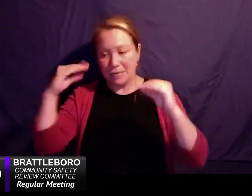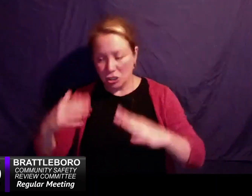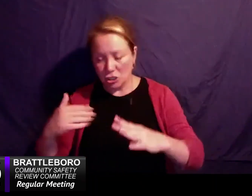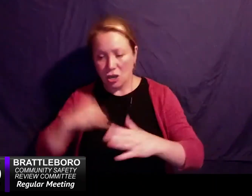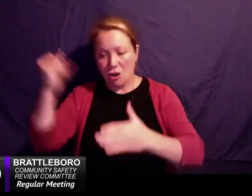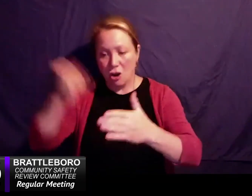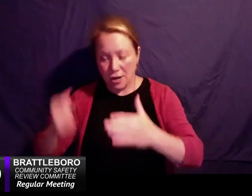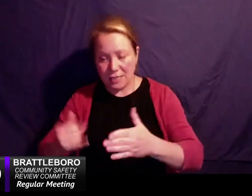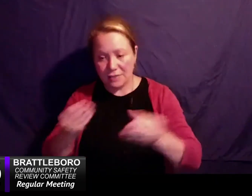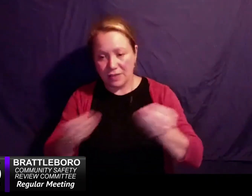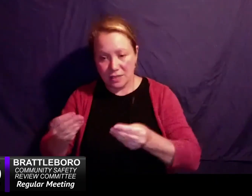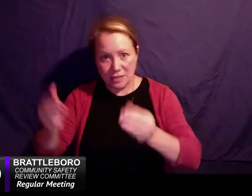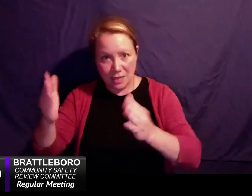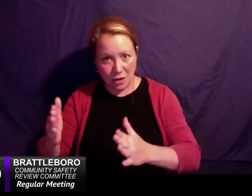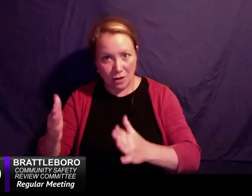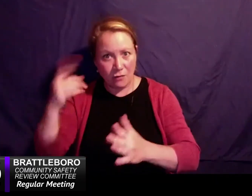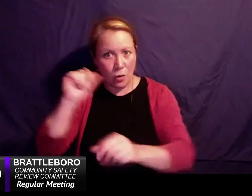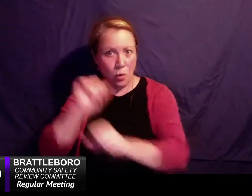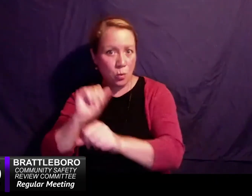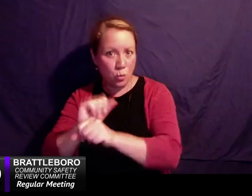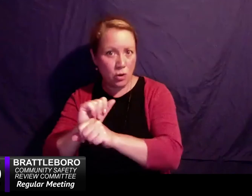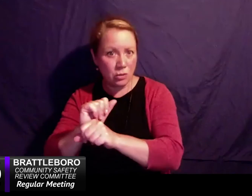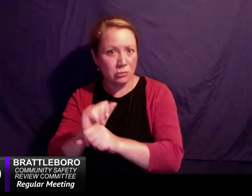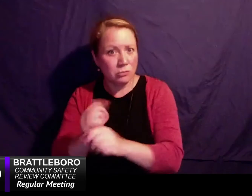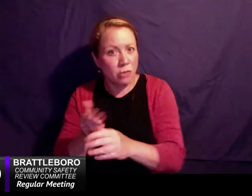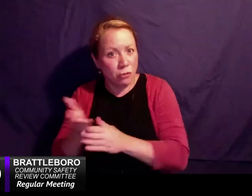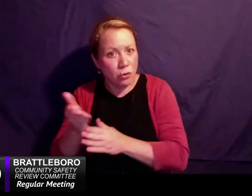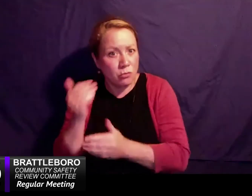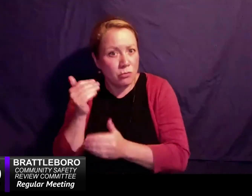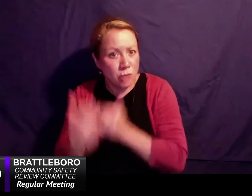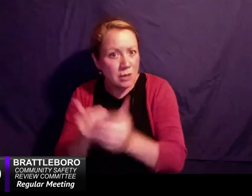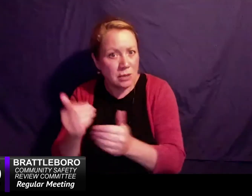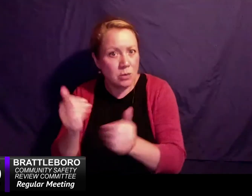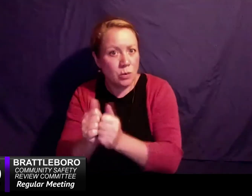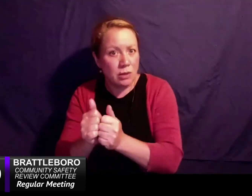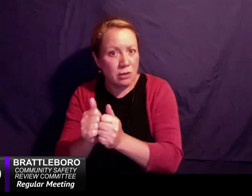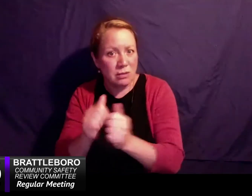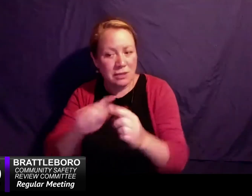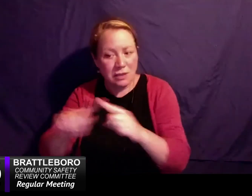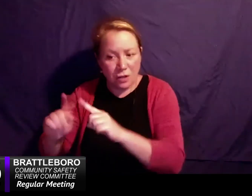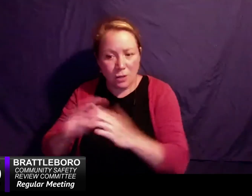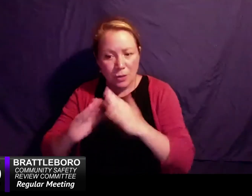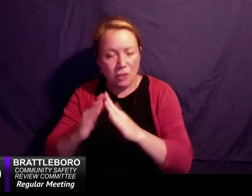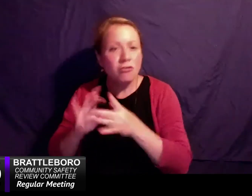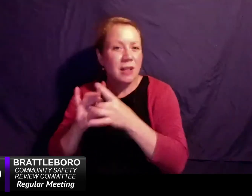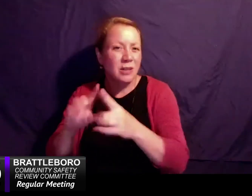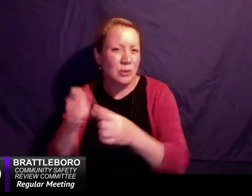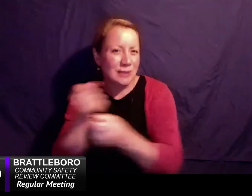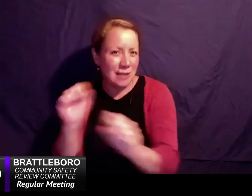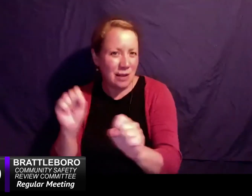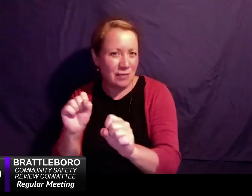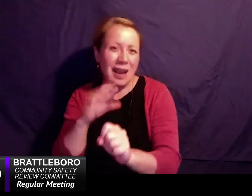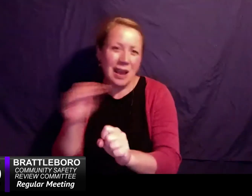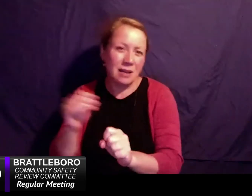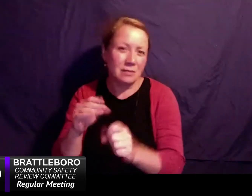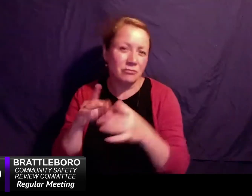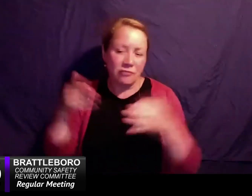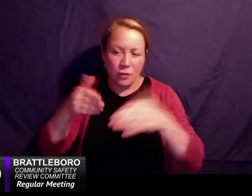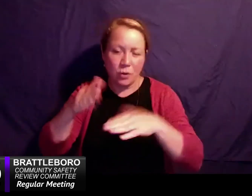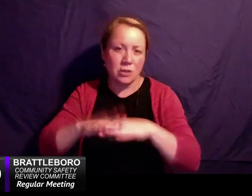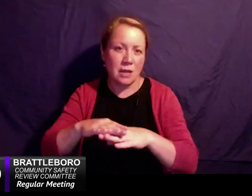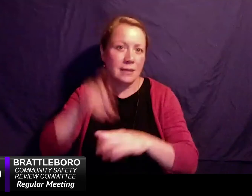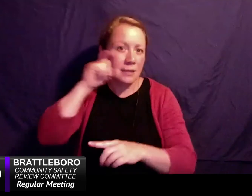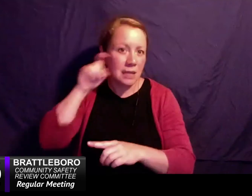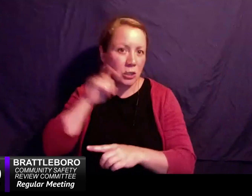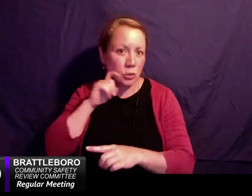facilitator and work through processes with communities about safety, particularly around sexual violence. Emily